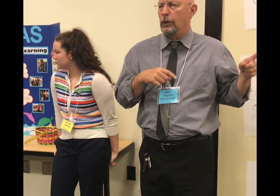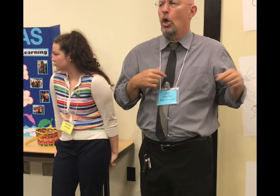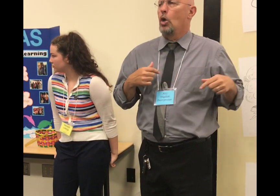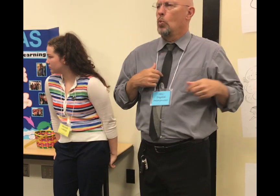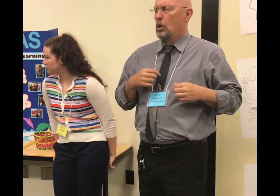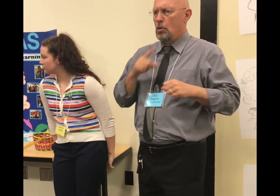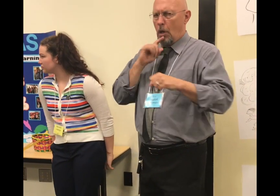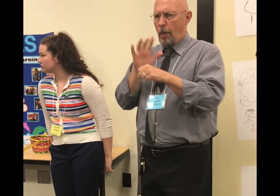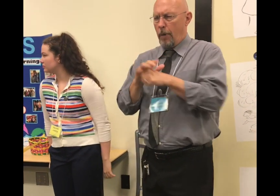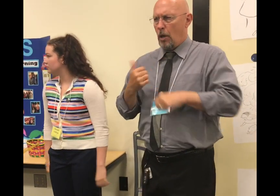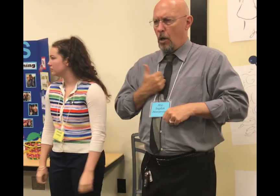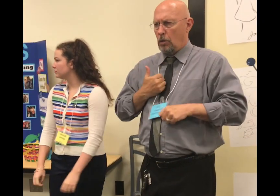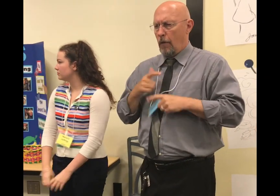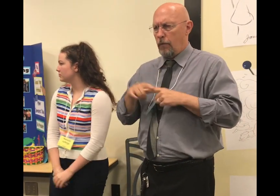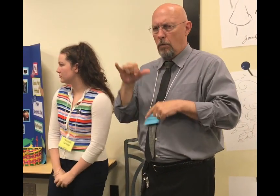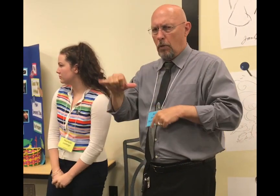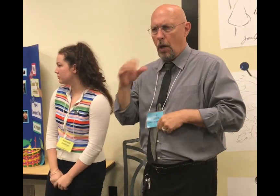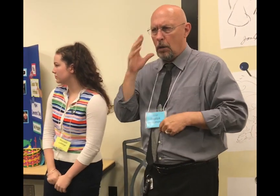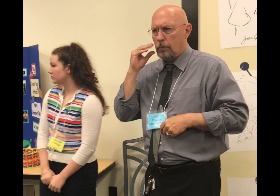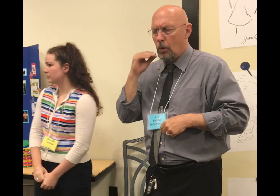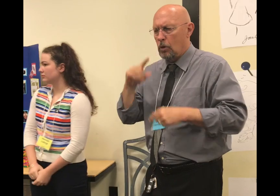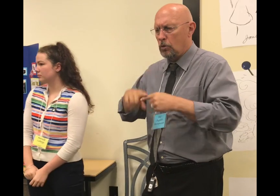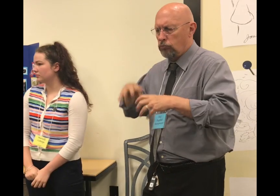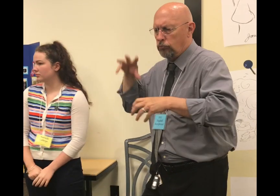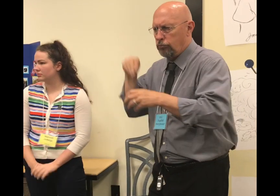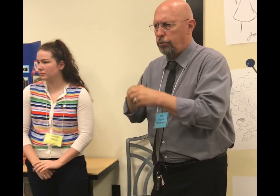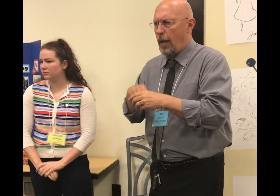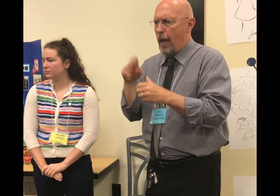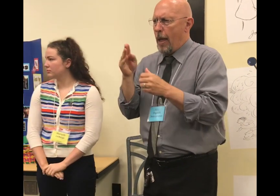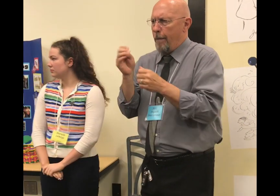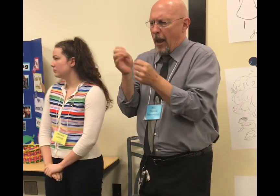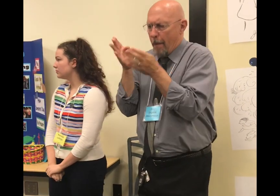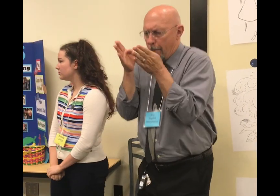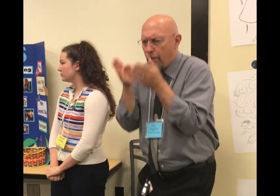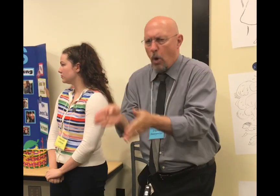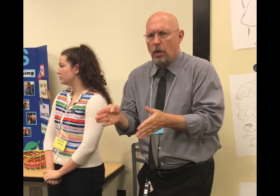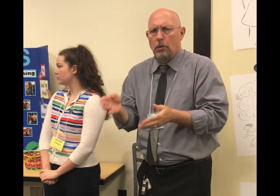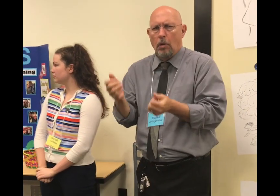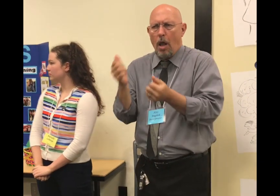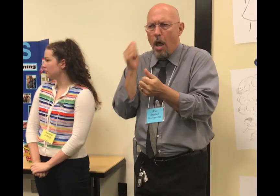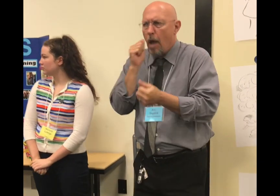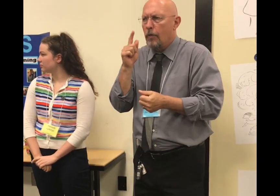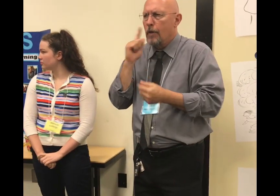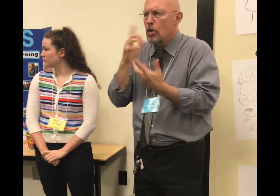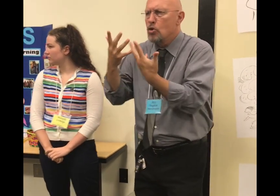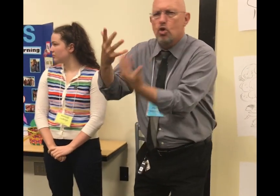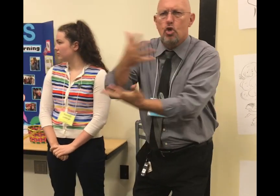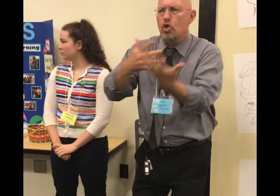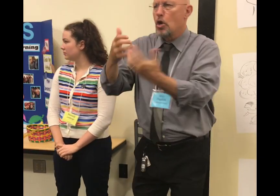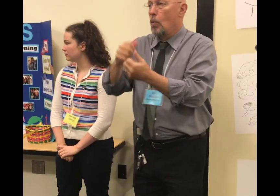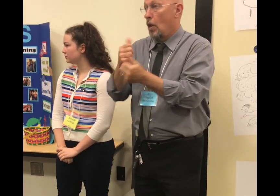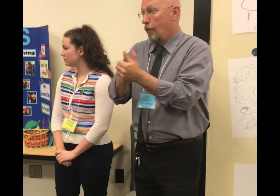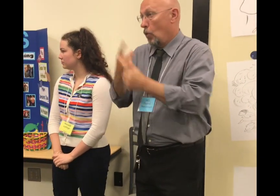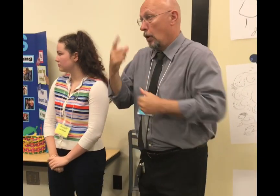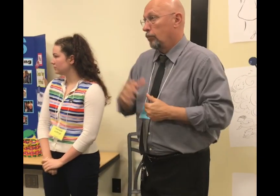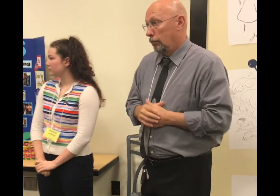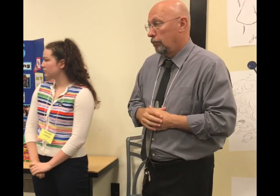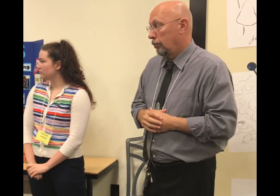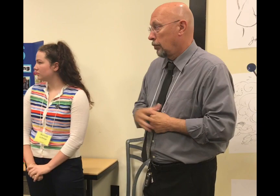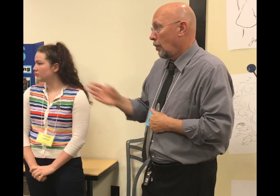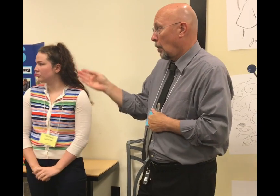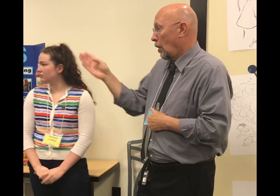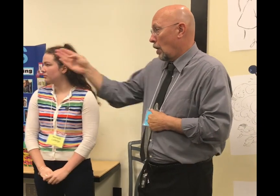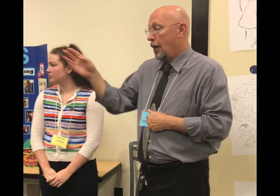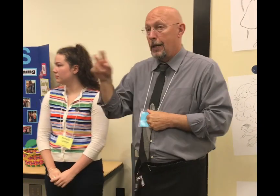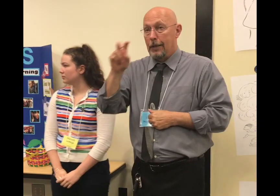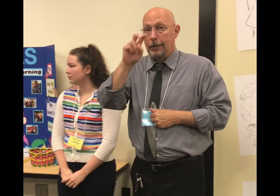be committed to our experience and really be present every time we were there in order for everyone to get the most out of it. Yeah,